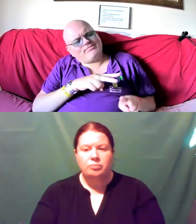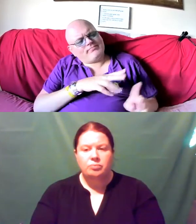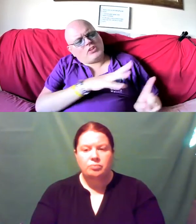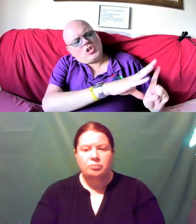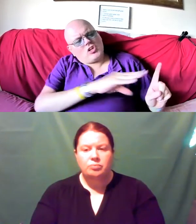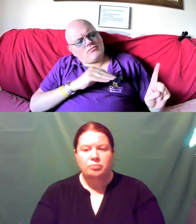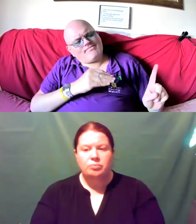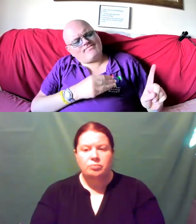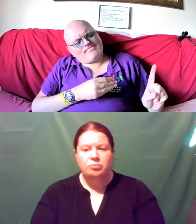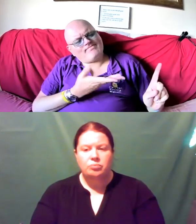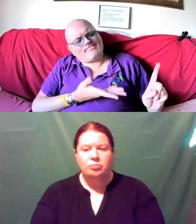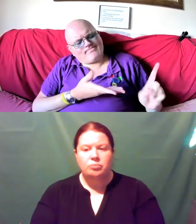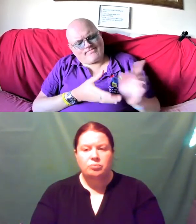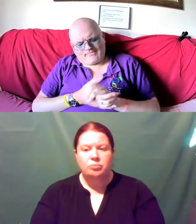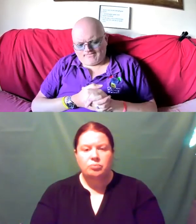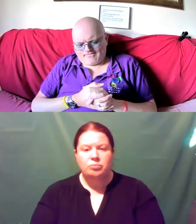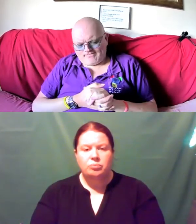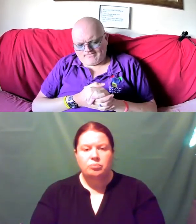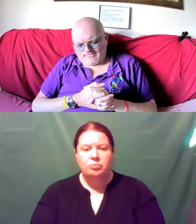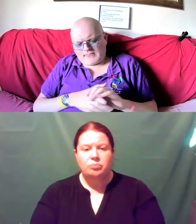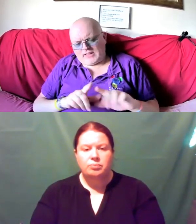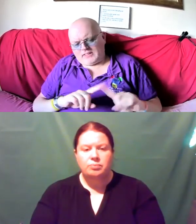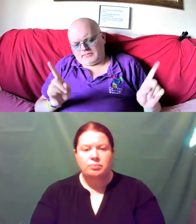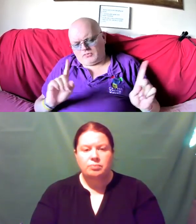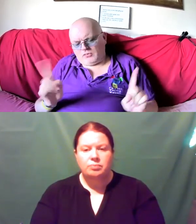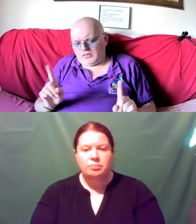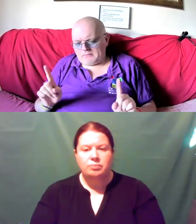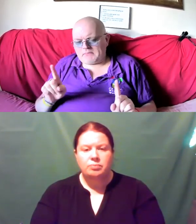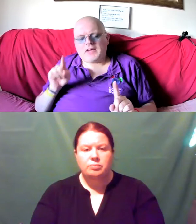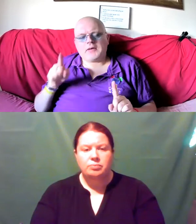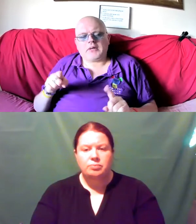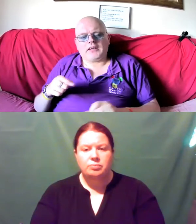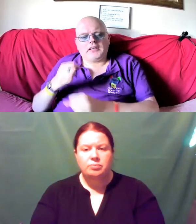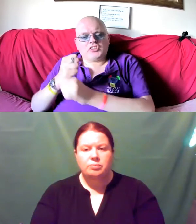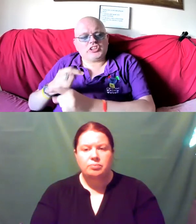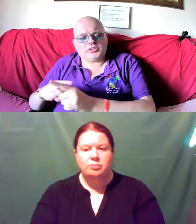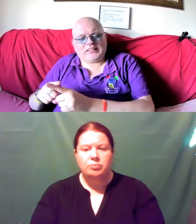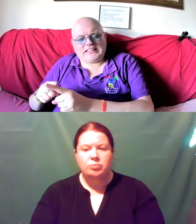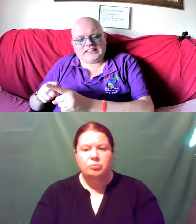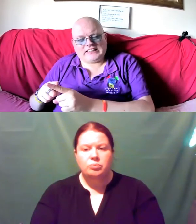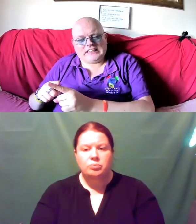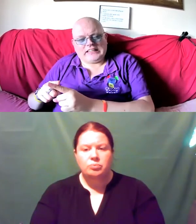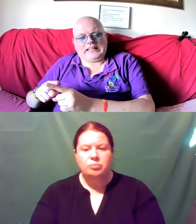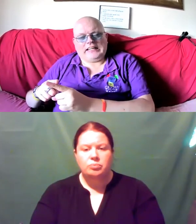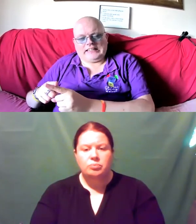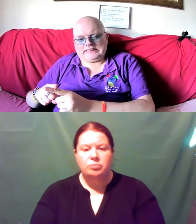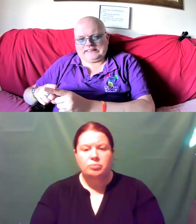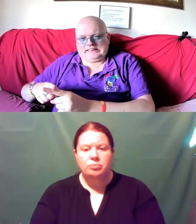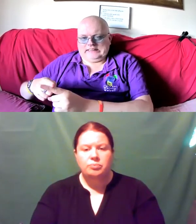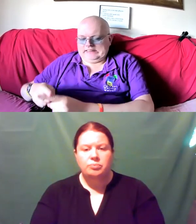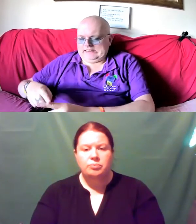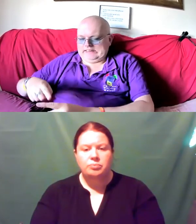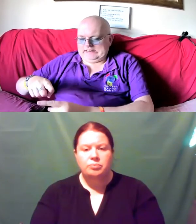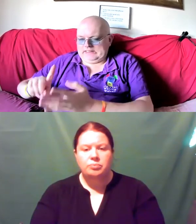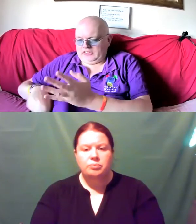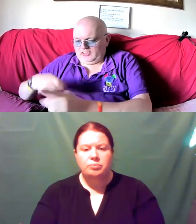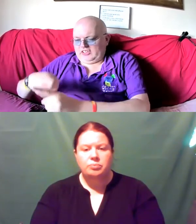the difference is that obviously the Church of England is the state church, so that's adds a dynamic. They're